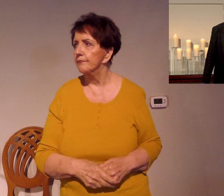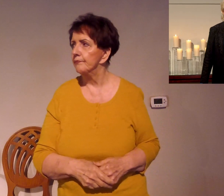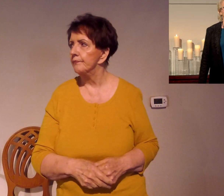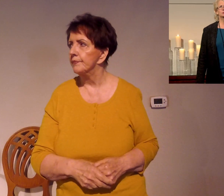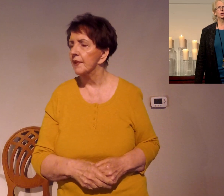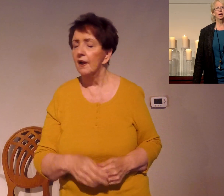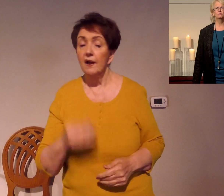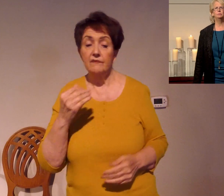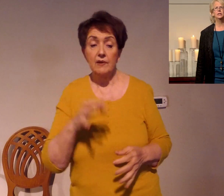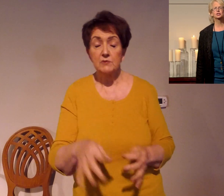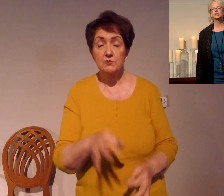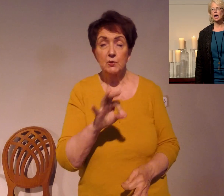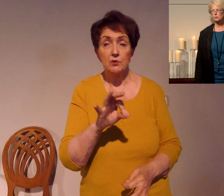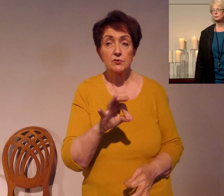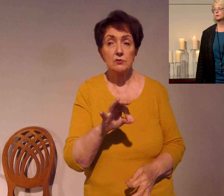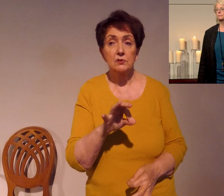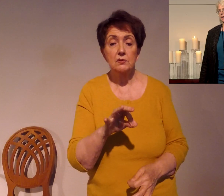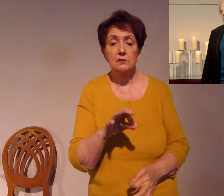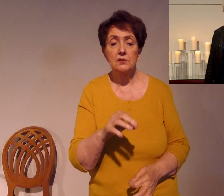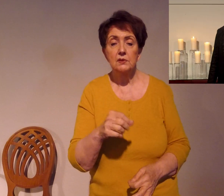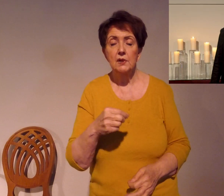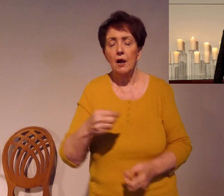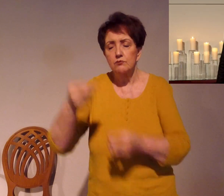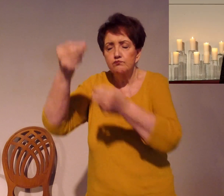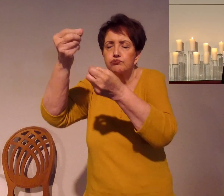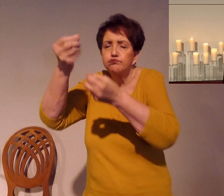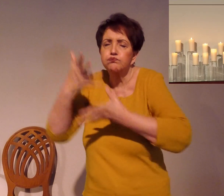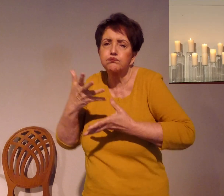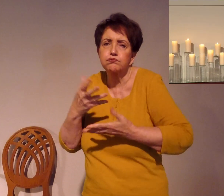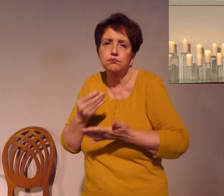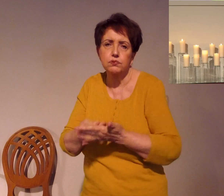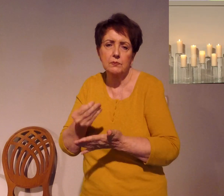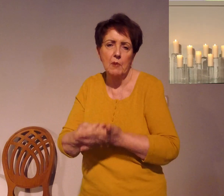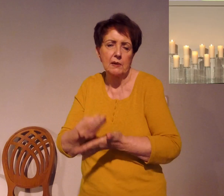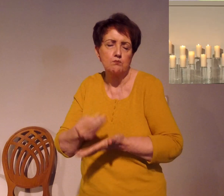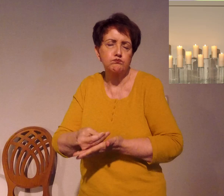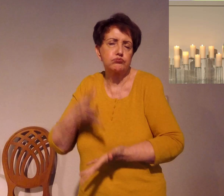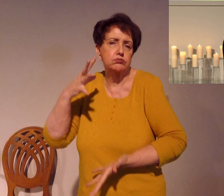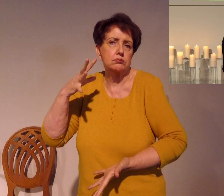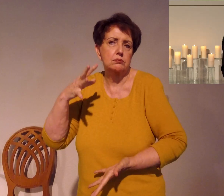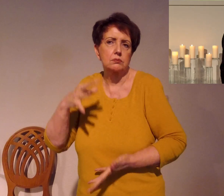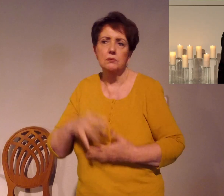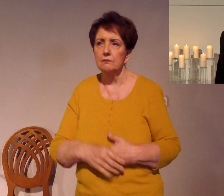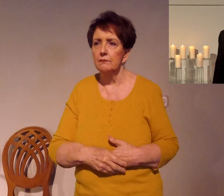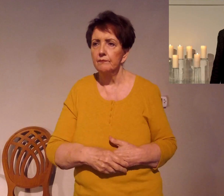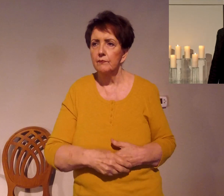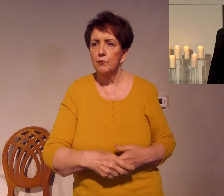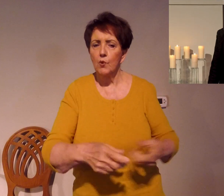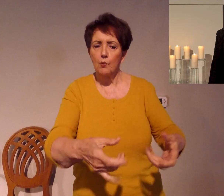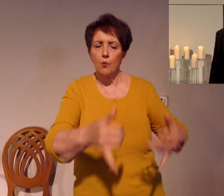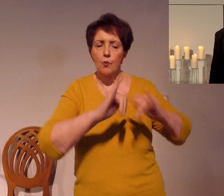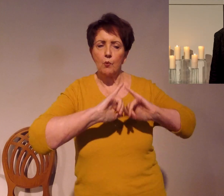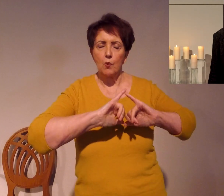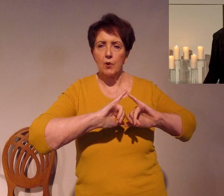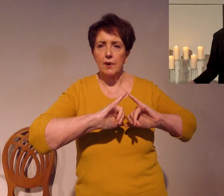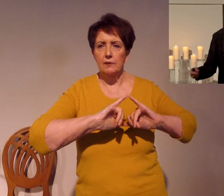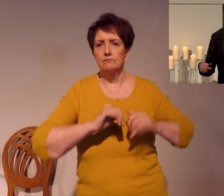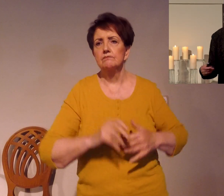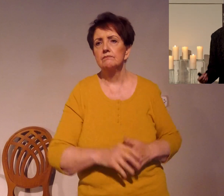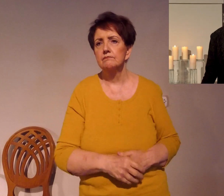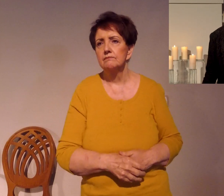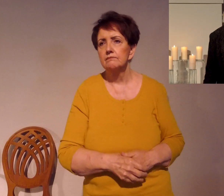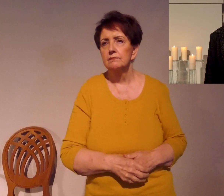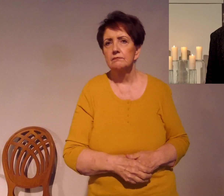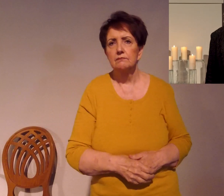If I'm spiritual, I will be showered with money, right? Somehow that I will be rewarded with money. But we don't